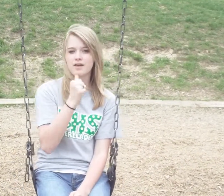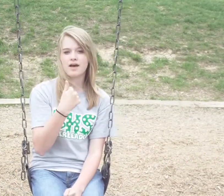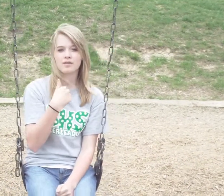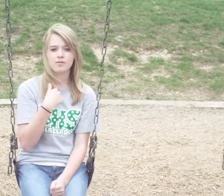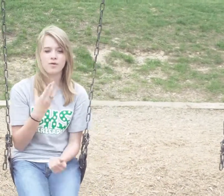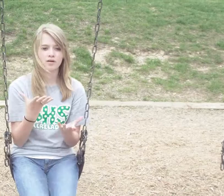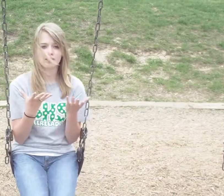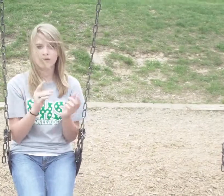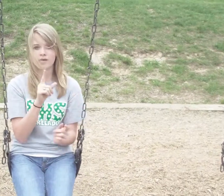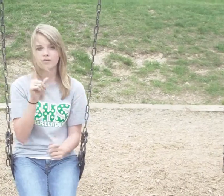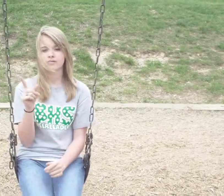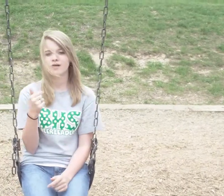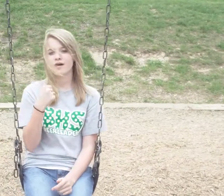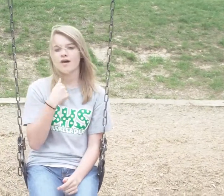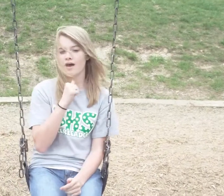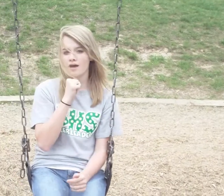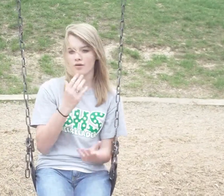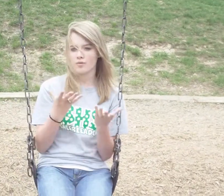home. And I don't wanna go, go.